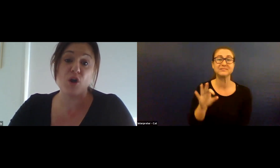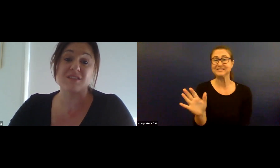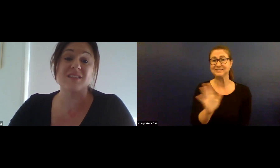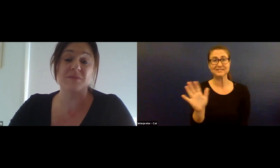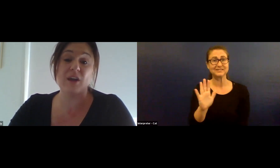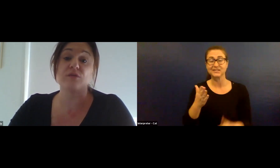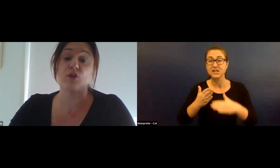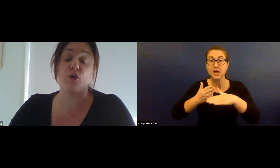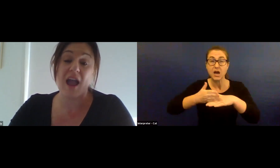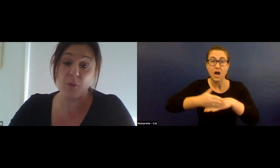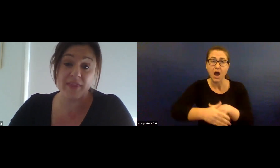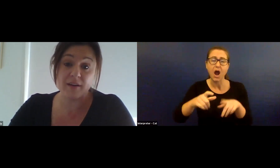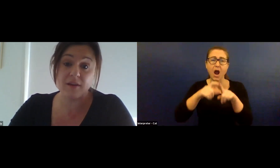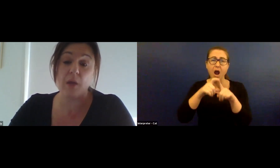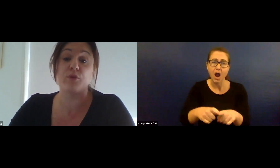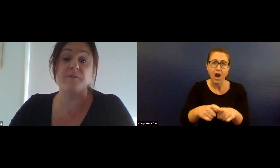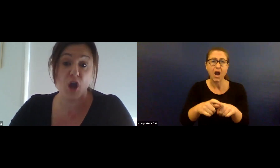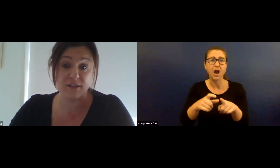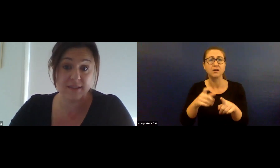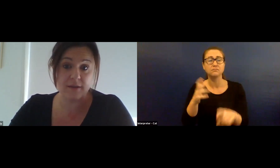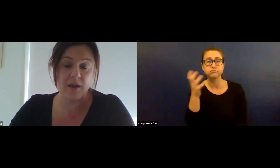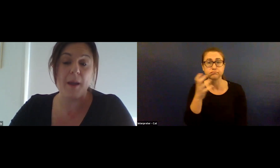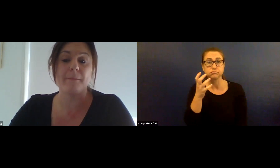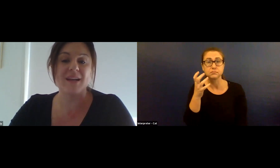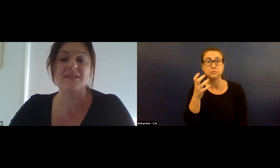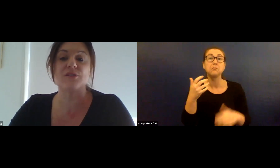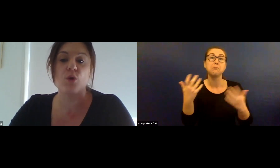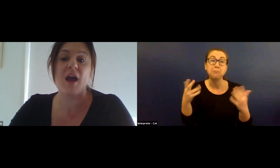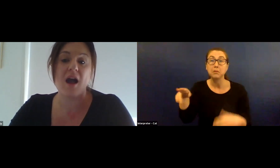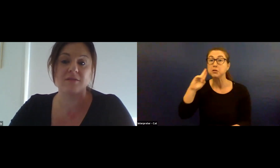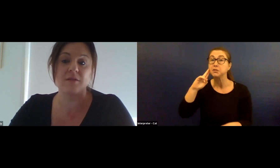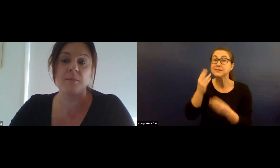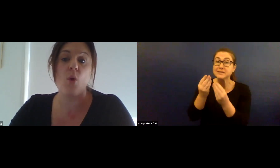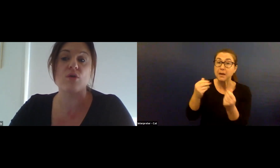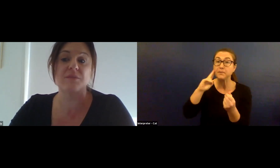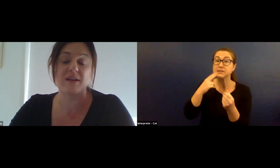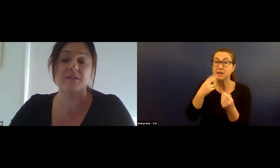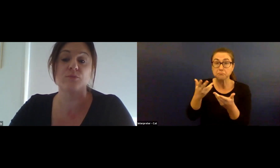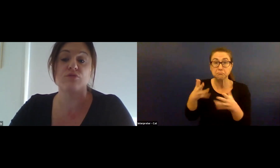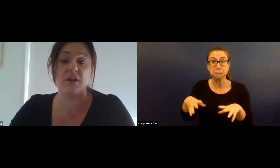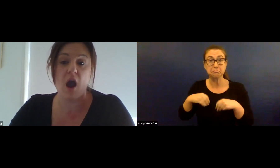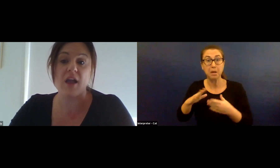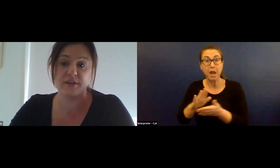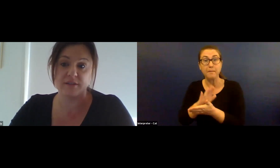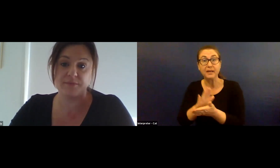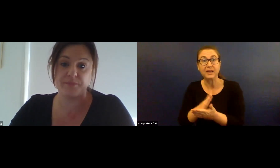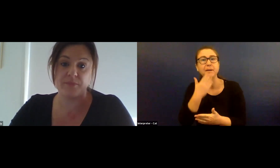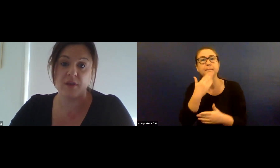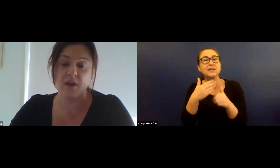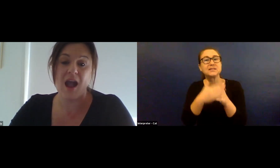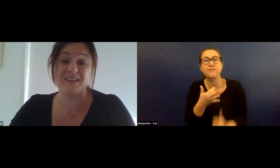deaf person themselves is okay with it and prefers it, please don't ask them or expect them to rely on